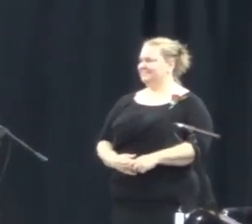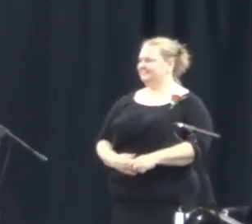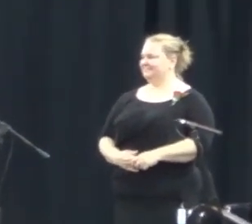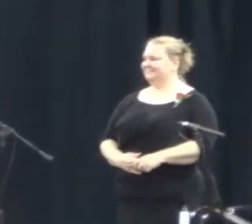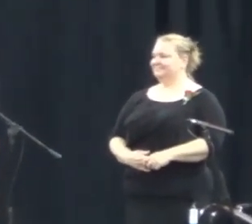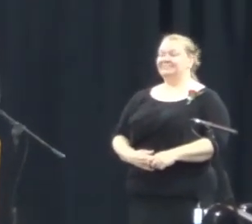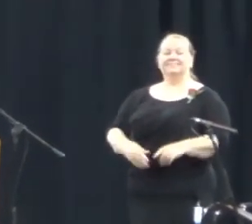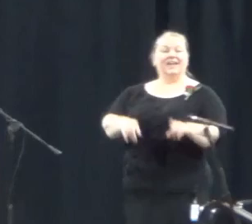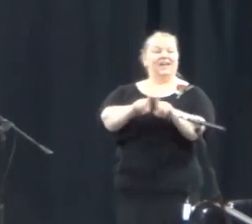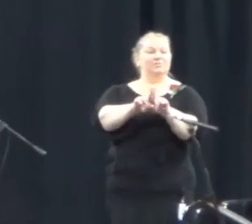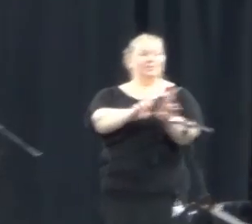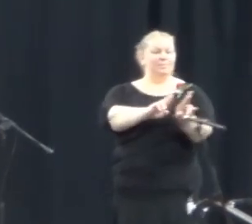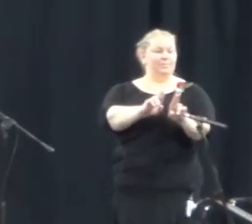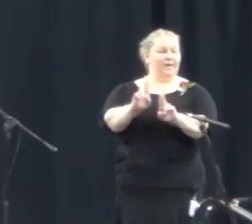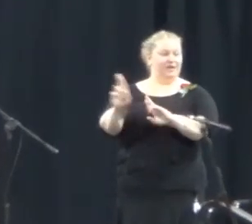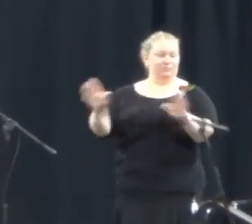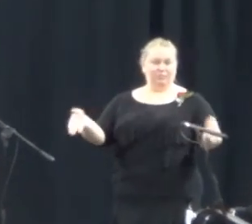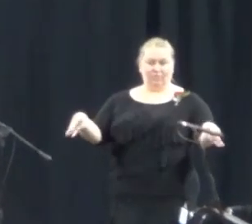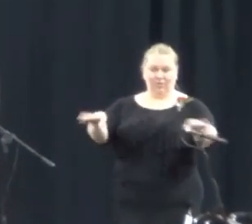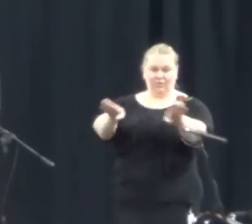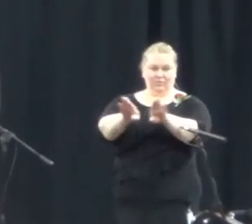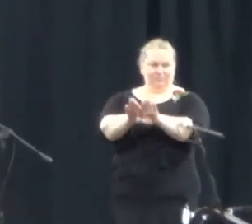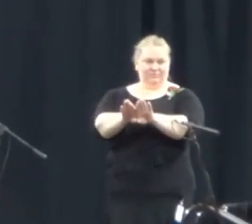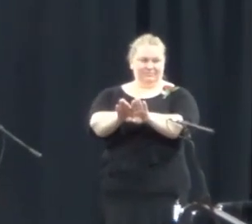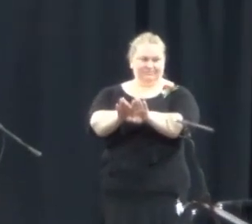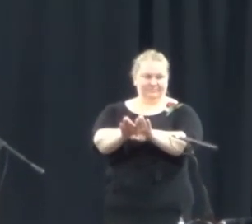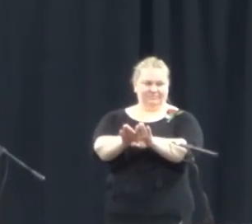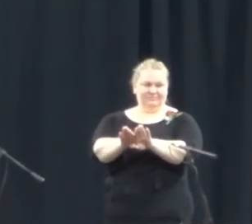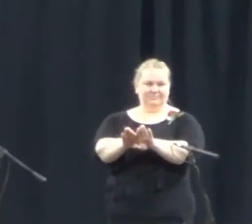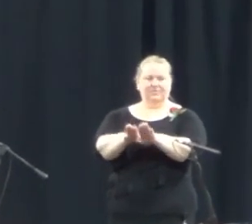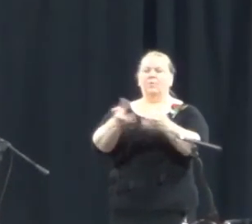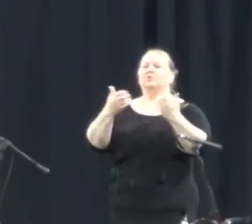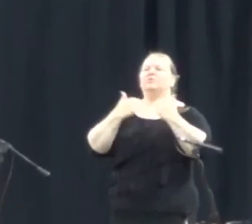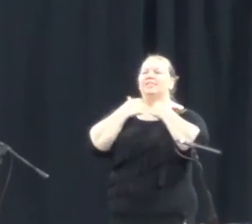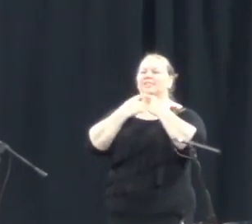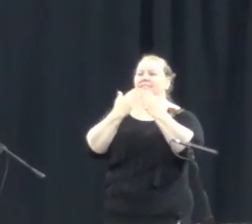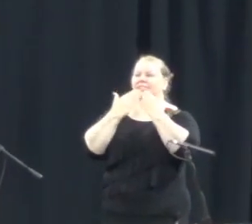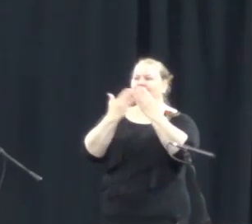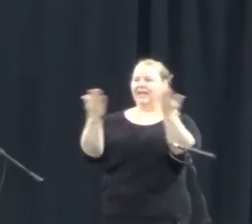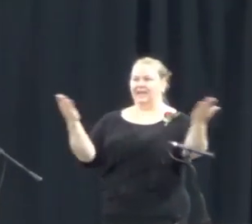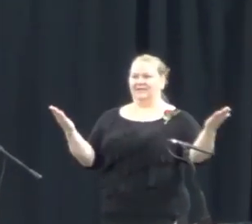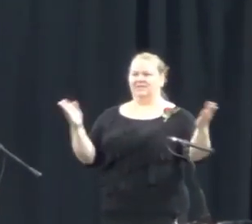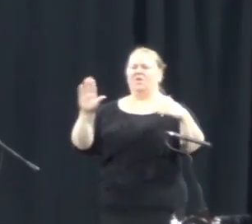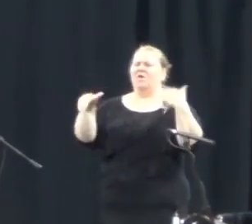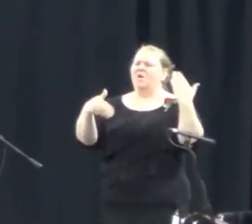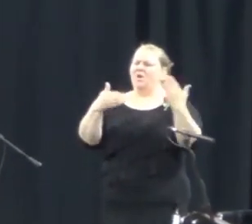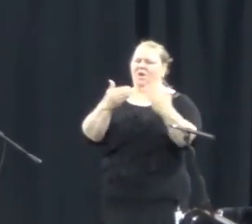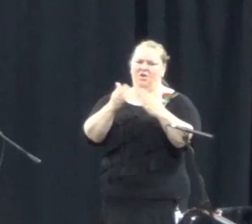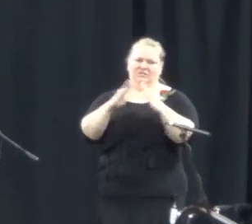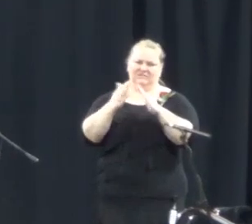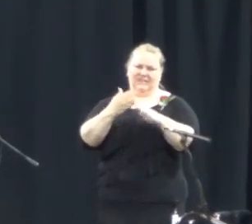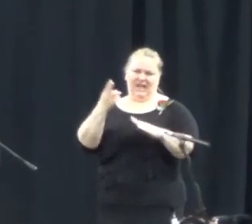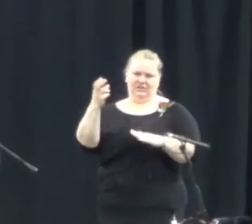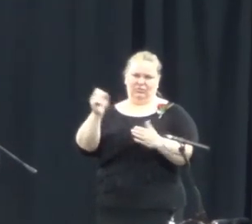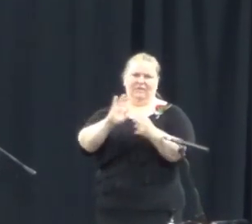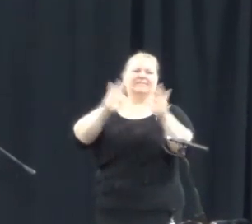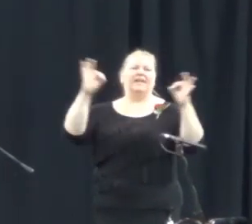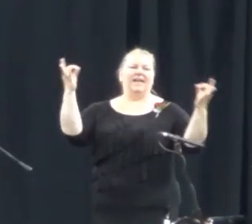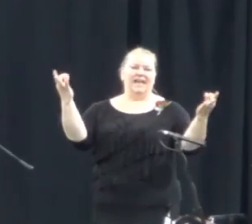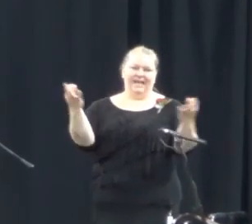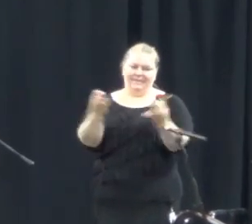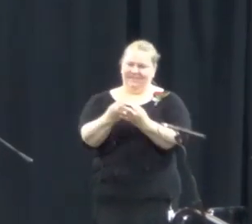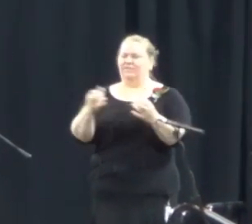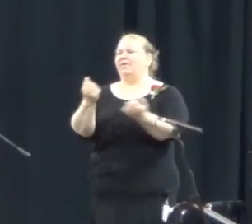As we prepare to close, I would once again like to thank all City High families for the